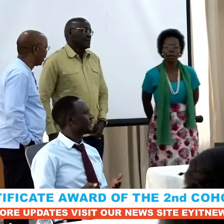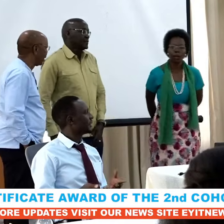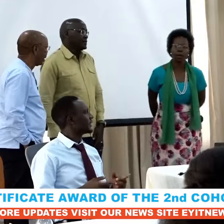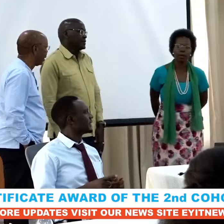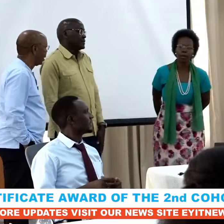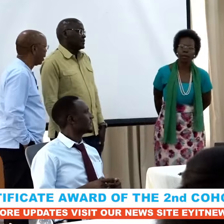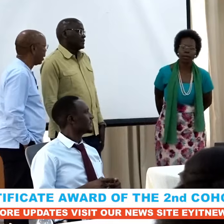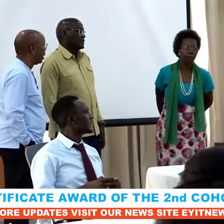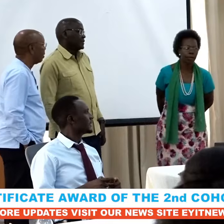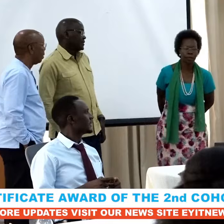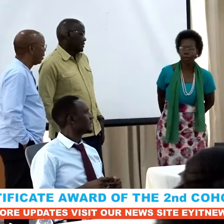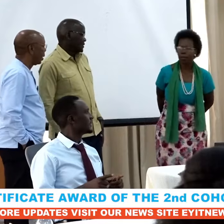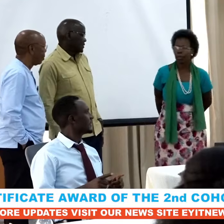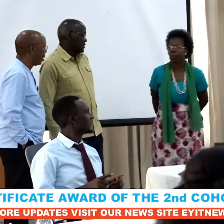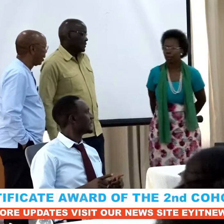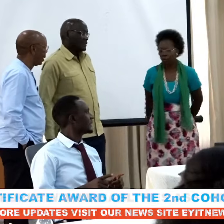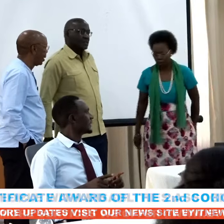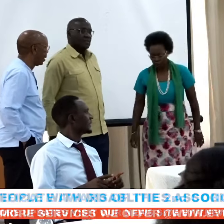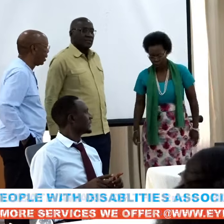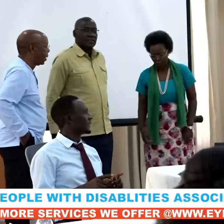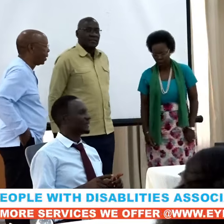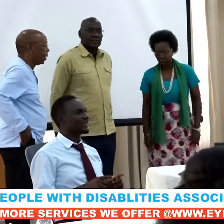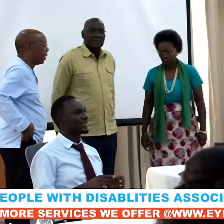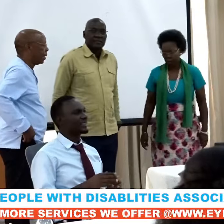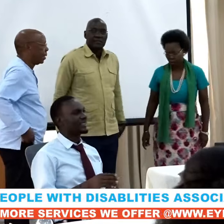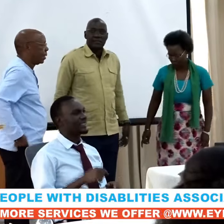So who is doing the sign language here for me?